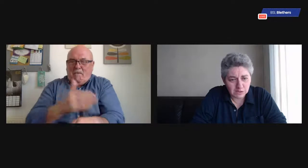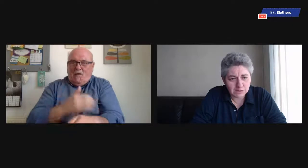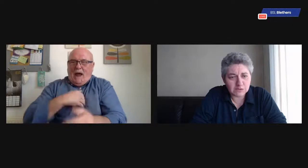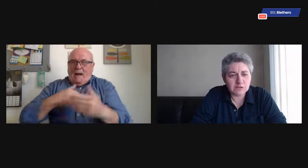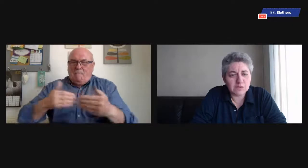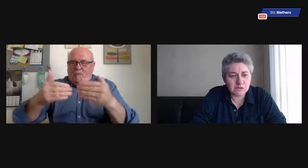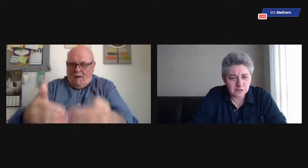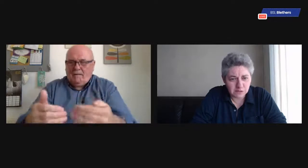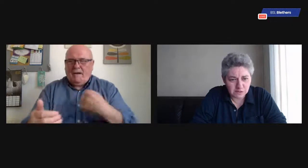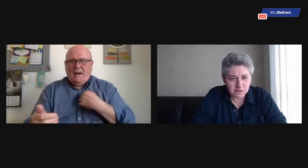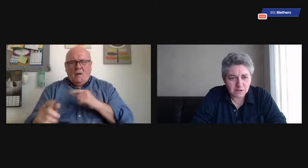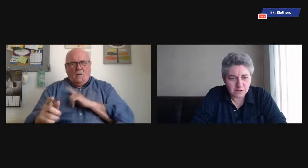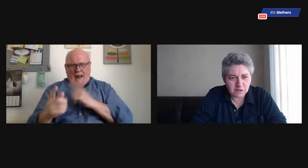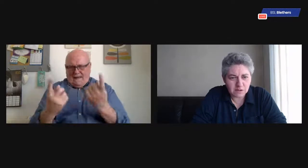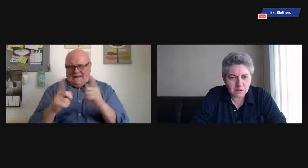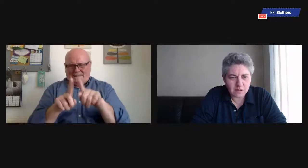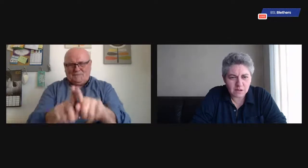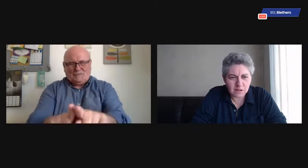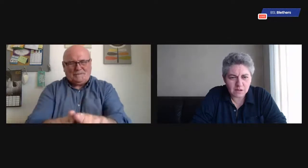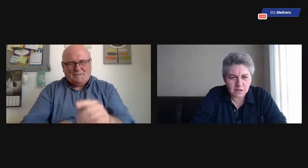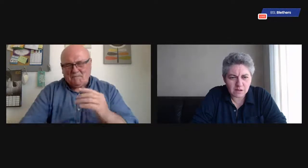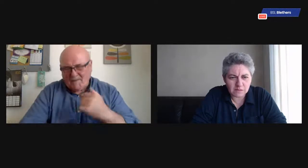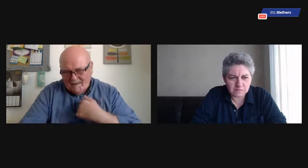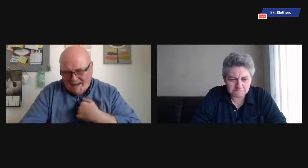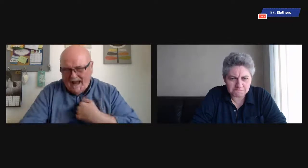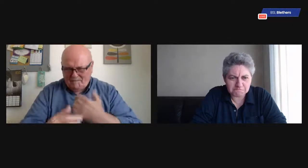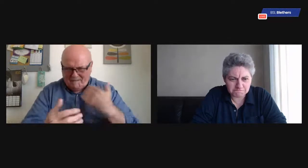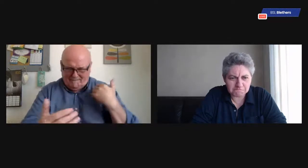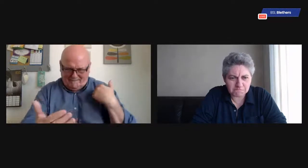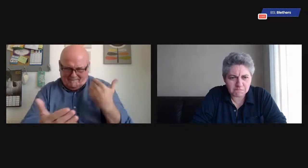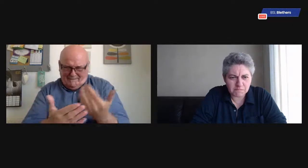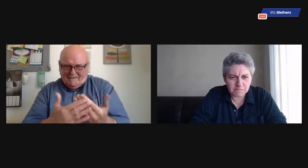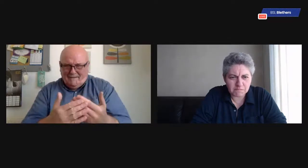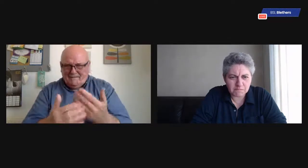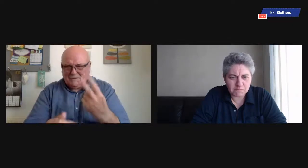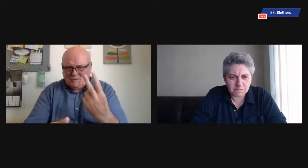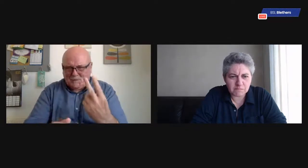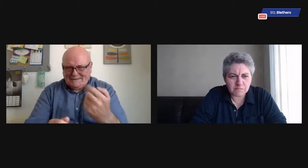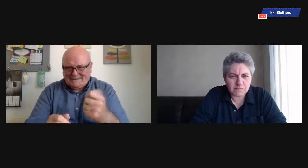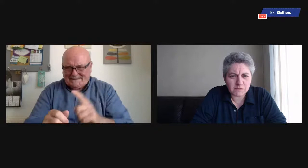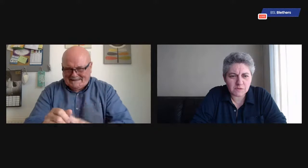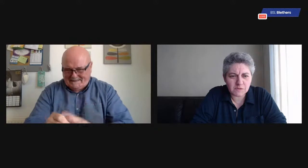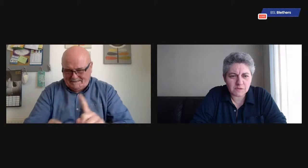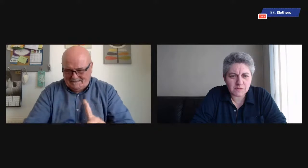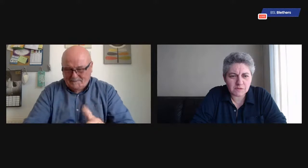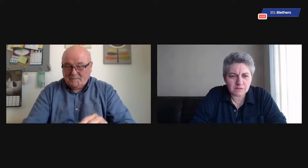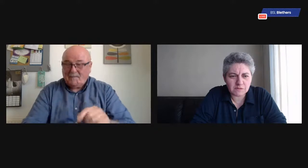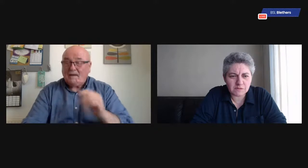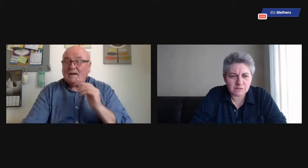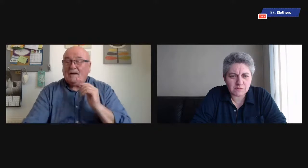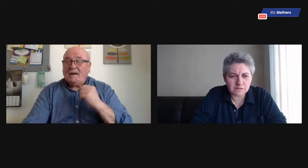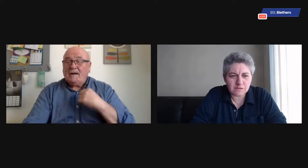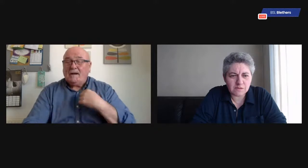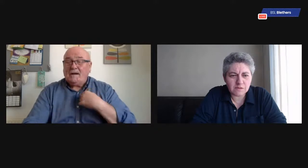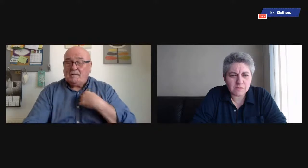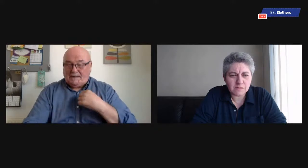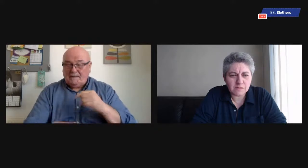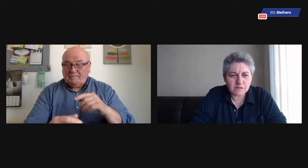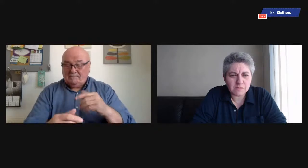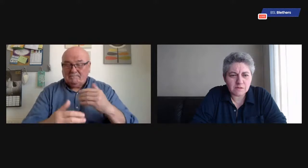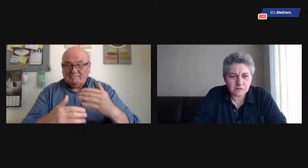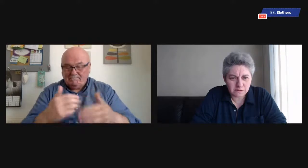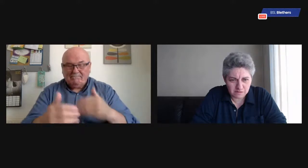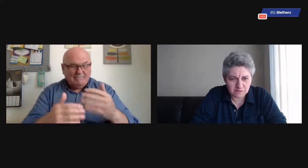for intermediaries. But I want to explain just before I move on what an intermediary is. I've been doing this job as a